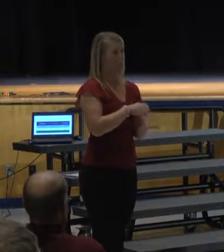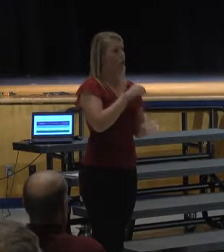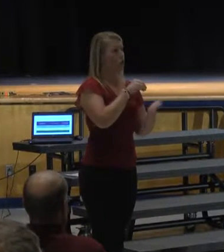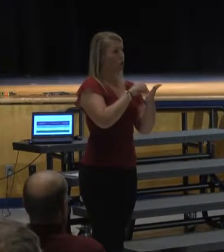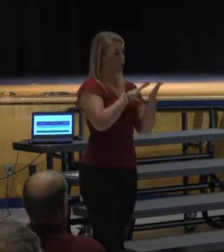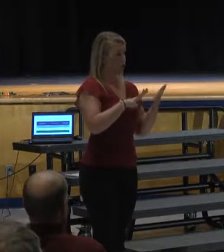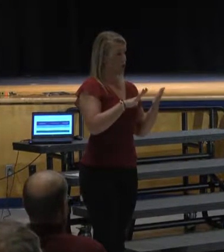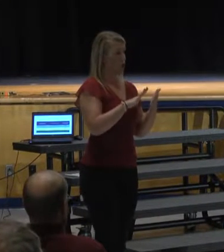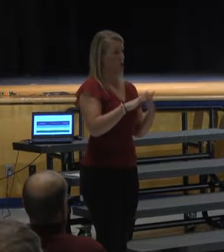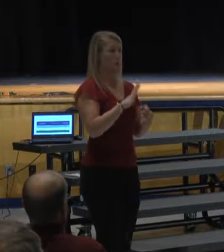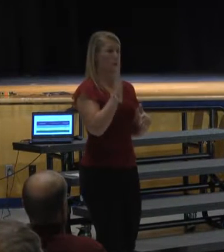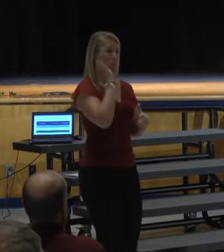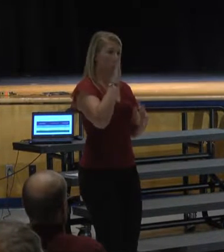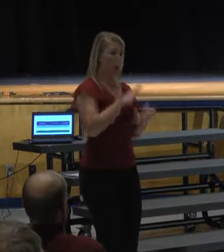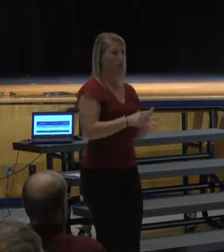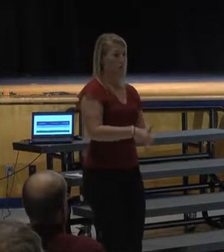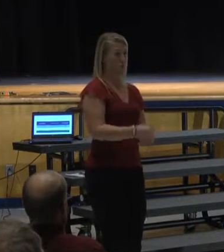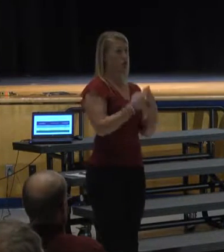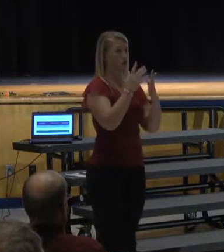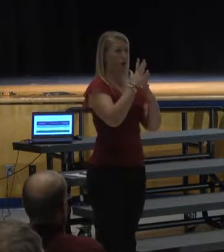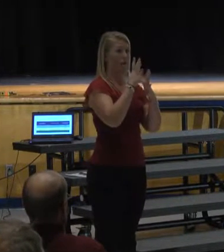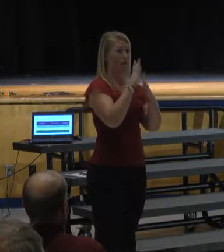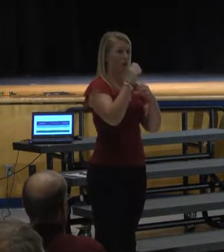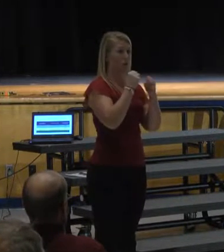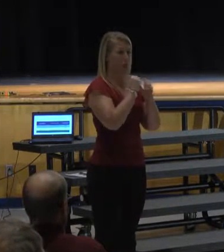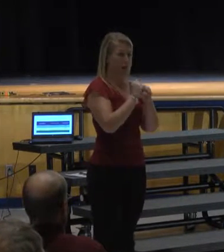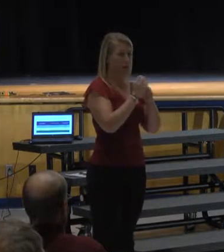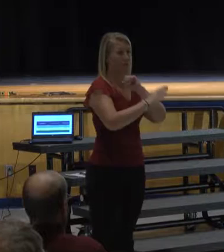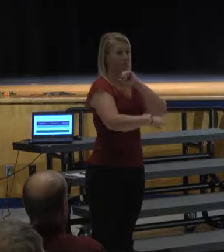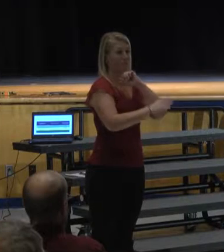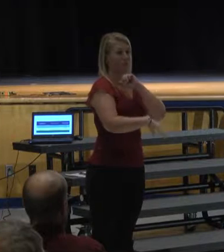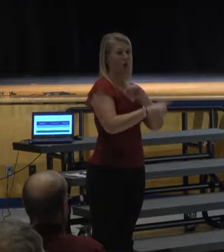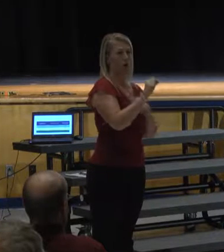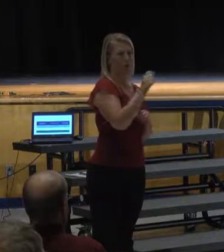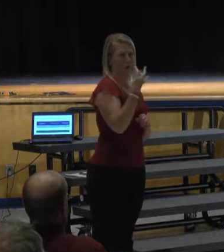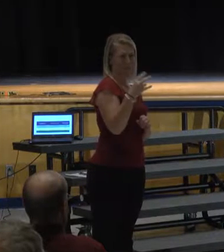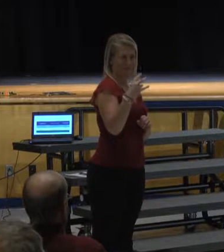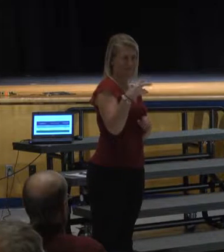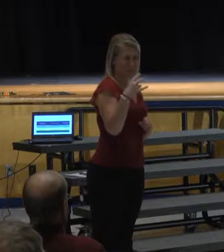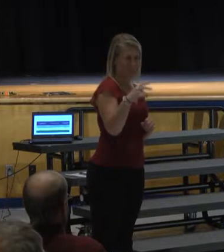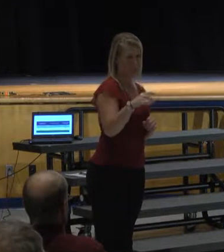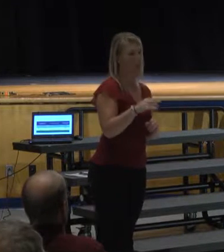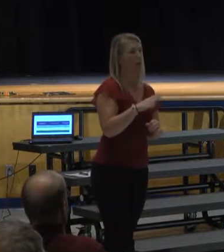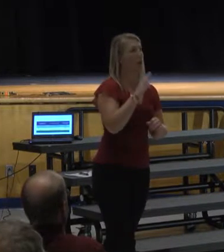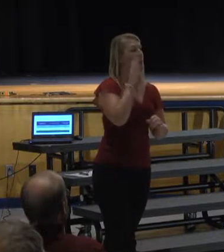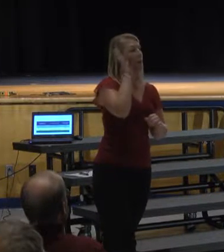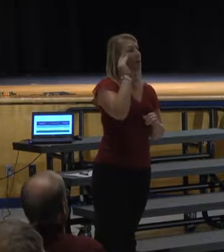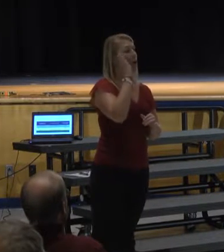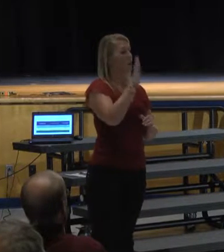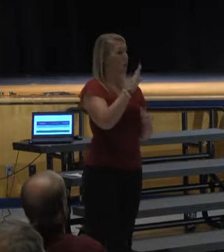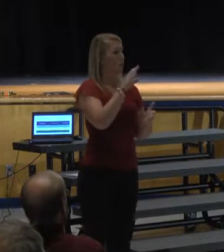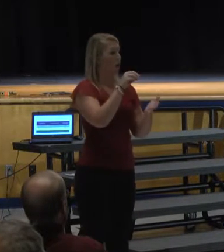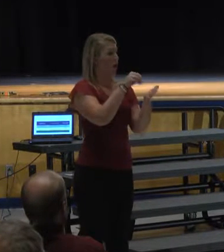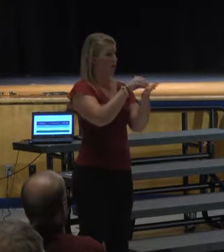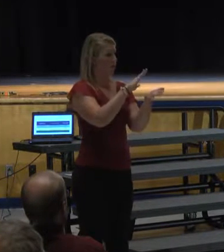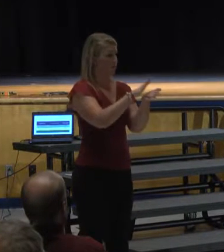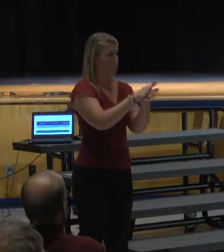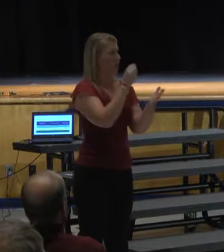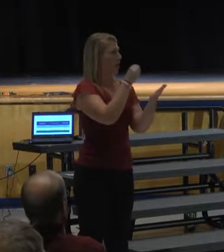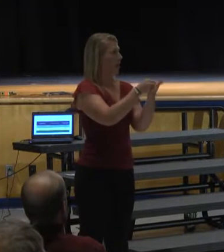of 2017 does their FAFSA, them and their parents are going to list their income in